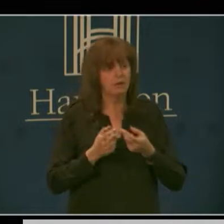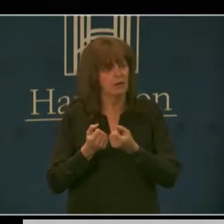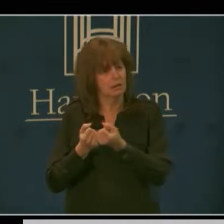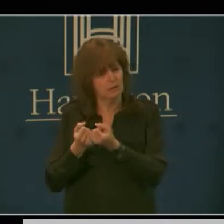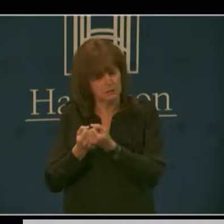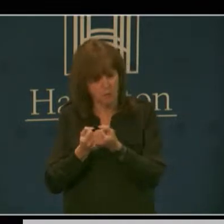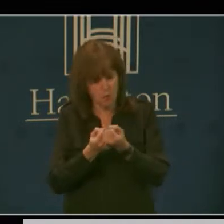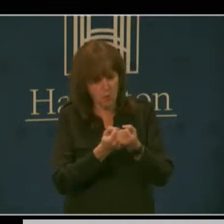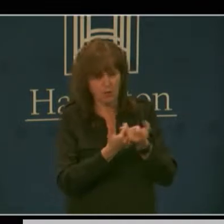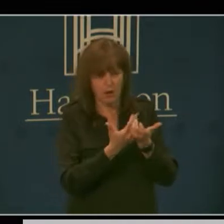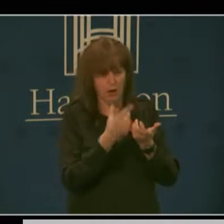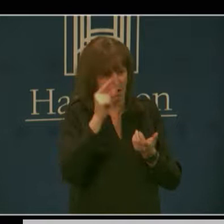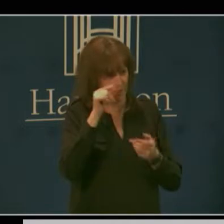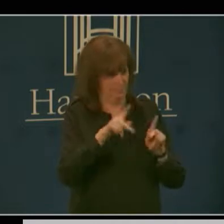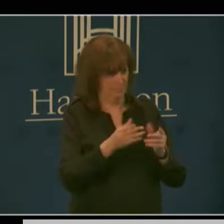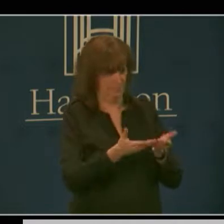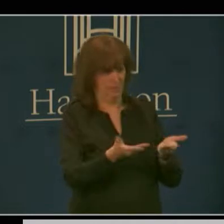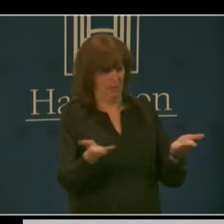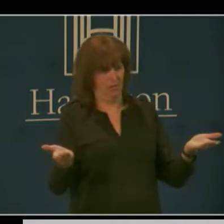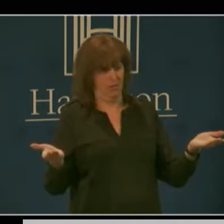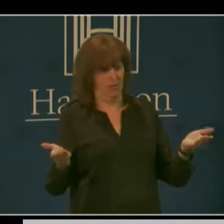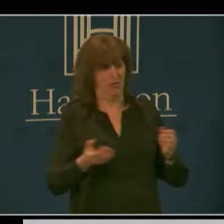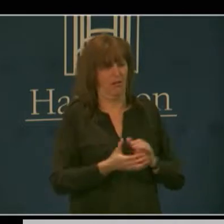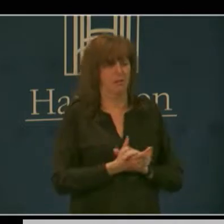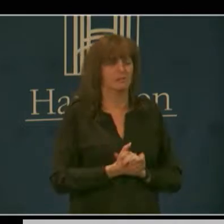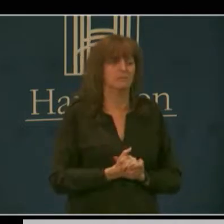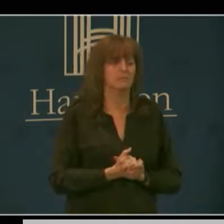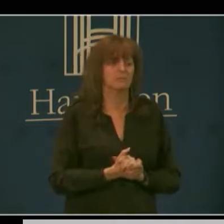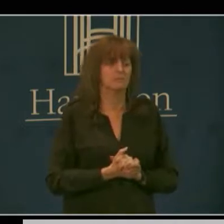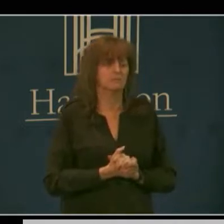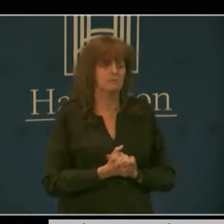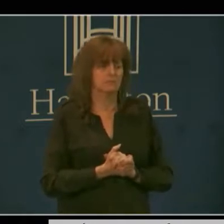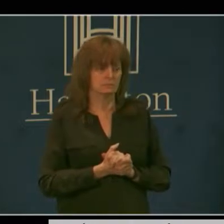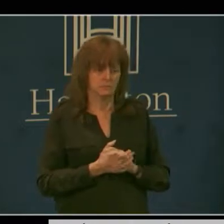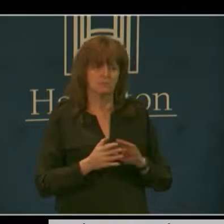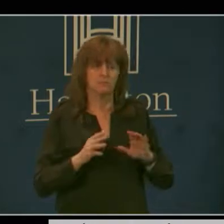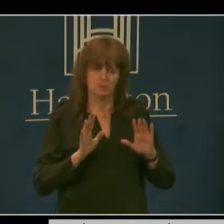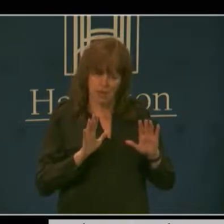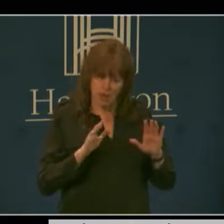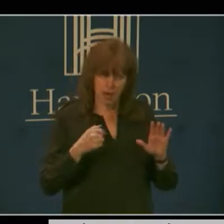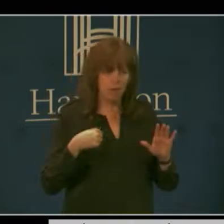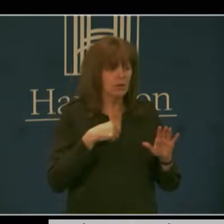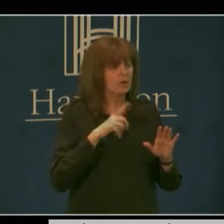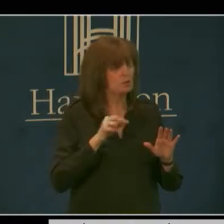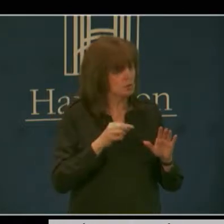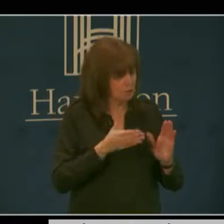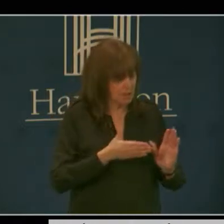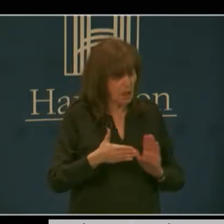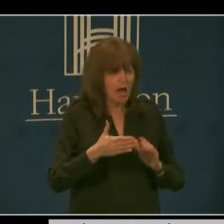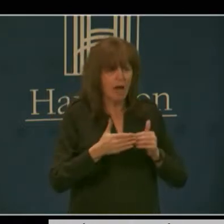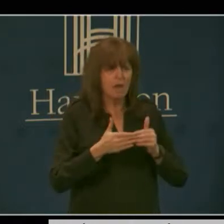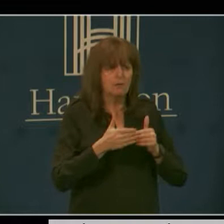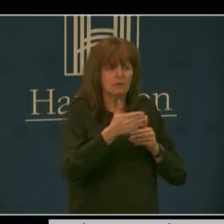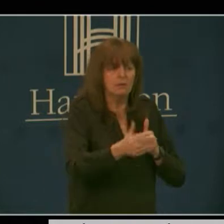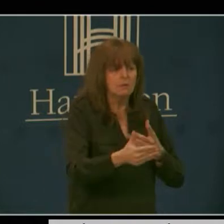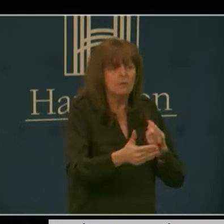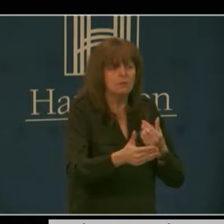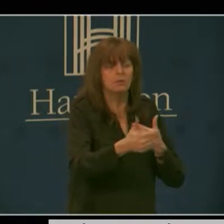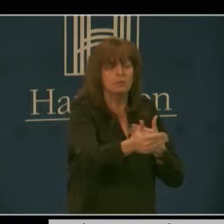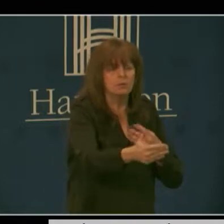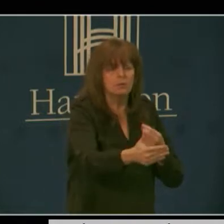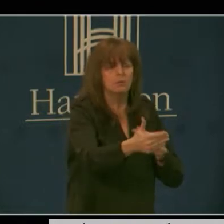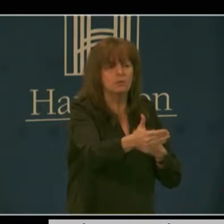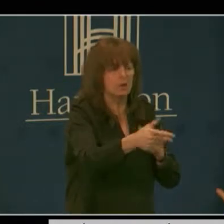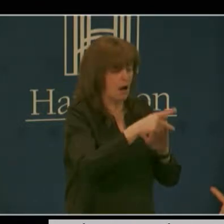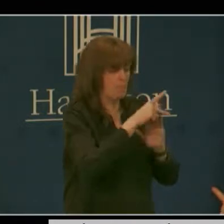Hamiltonians. And so sometimes some of the other things, longer-term planning, longer-term thinking, policy discussions, they do get pushed off the table as